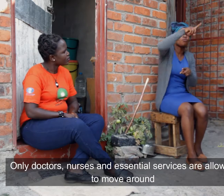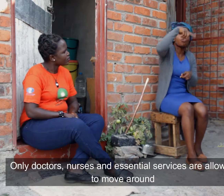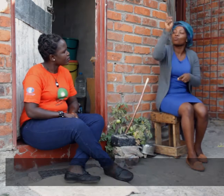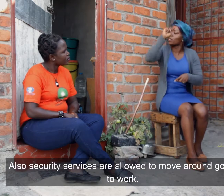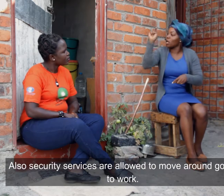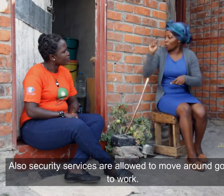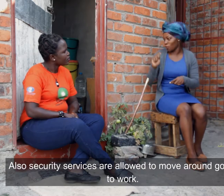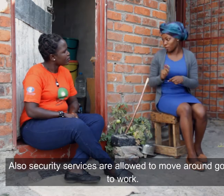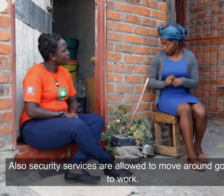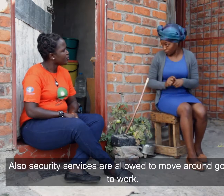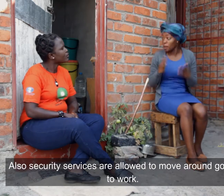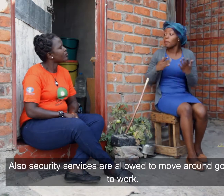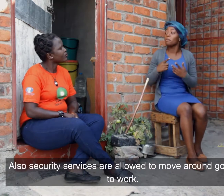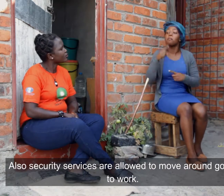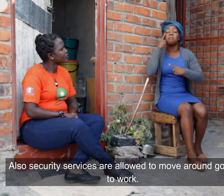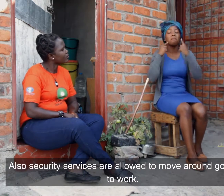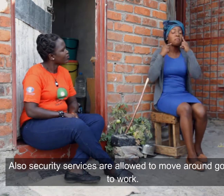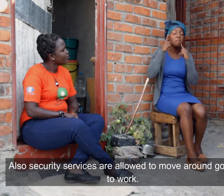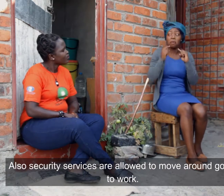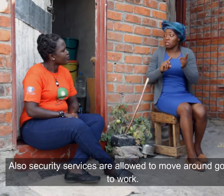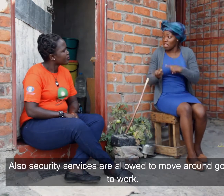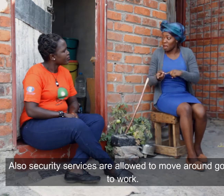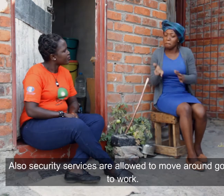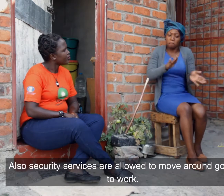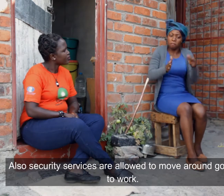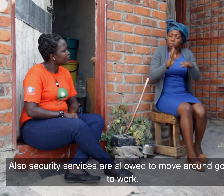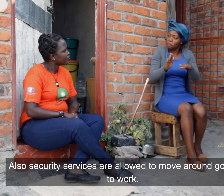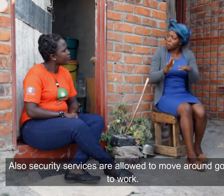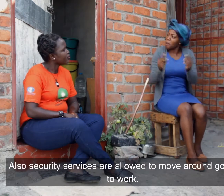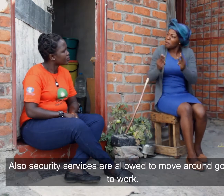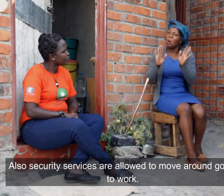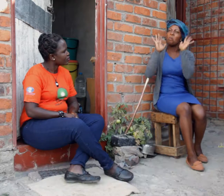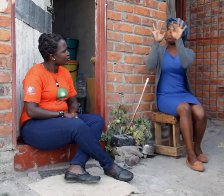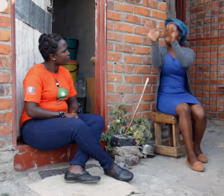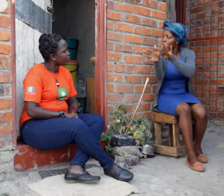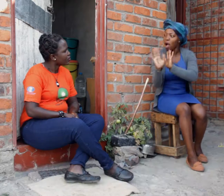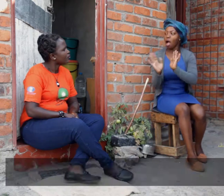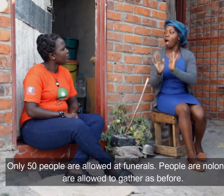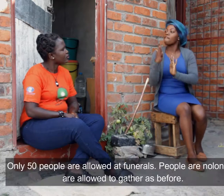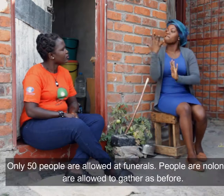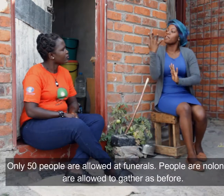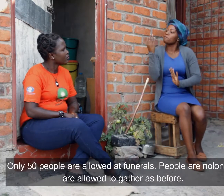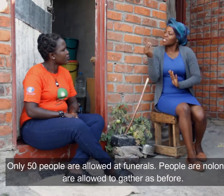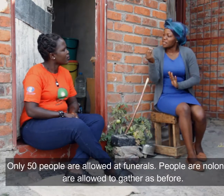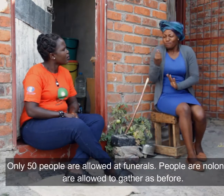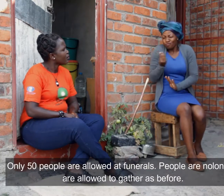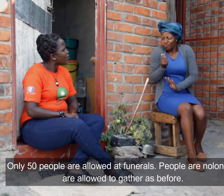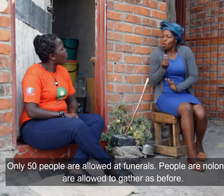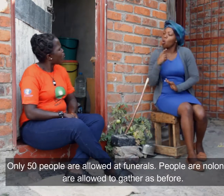Nesecurity. Nema police. Ndoe gawari kufumus kwa kufamba wa chenda kubasa. Nema upon my funerals. N ne